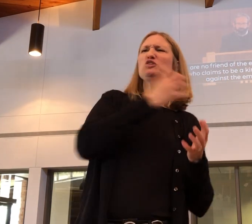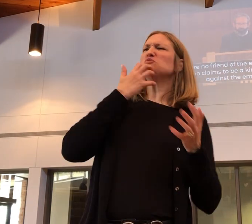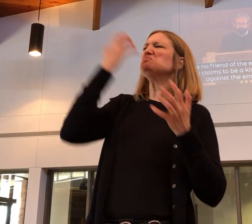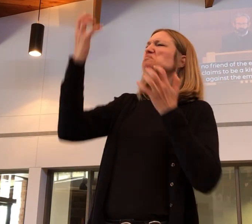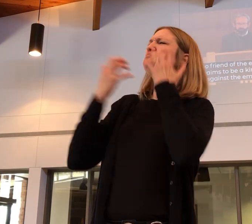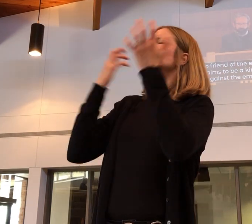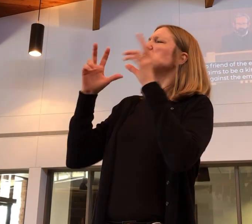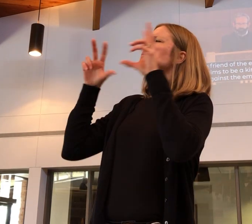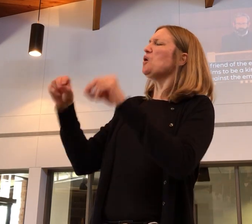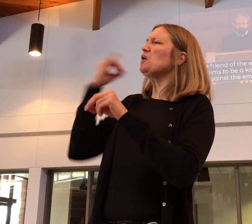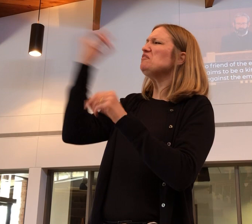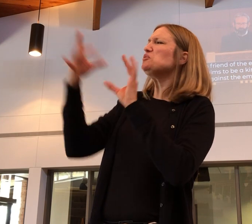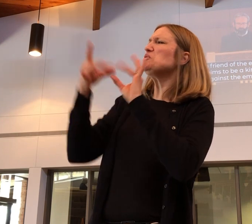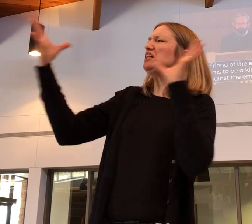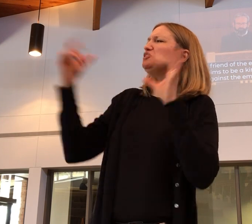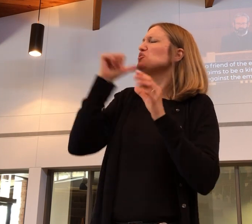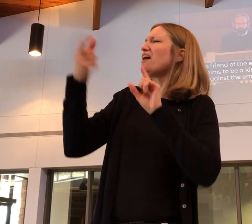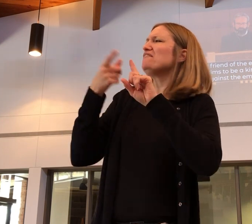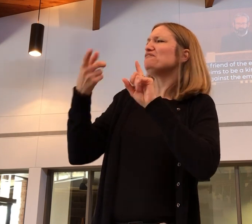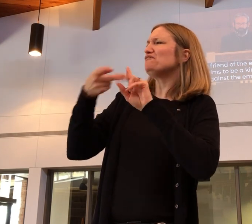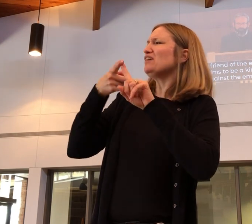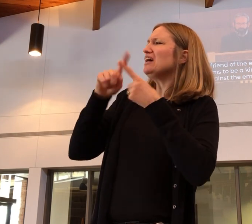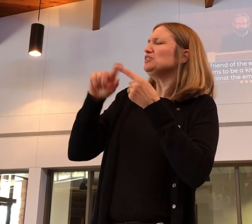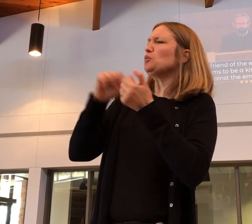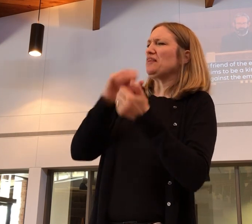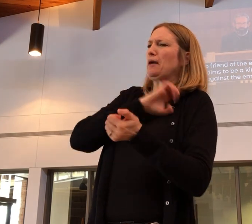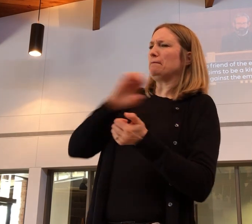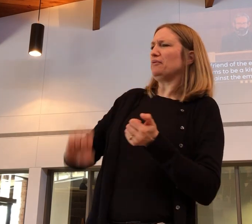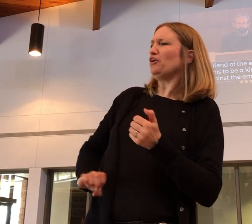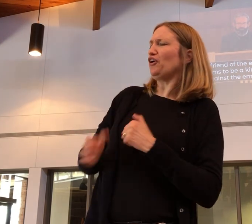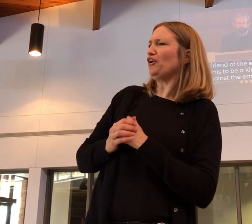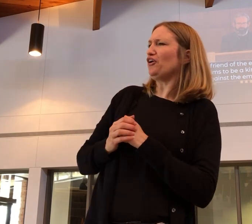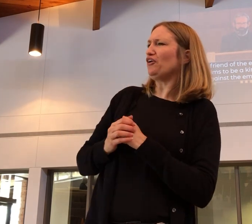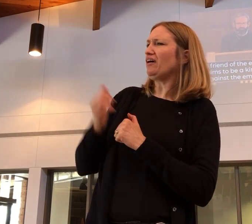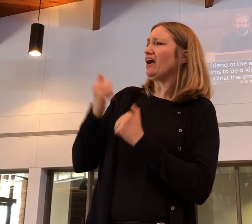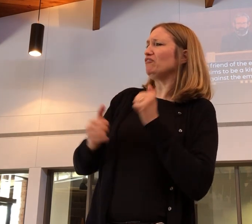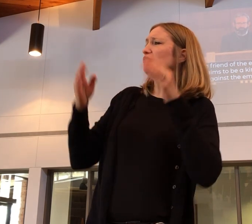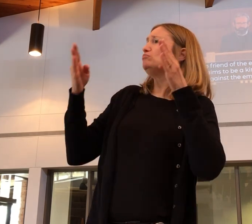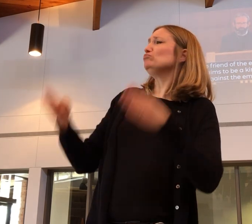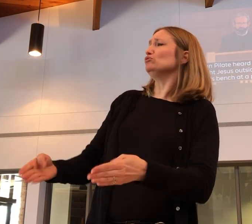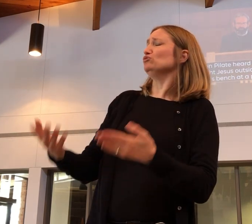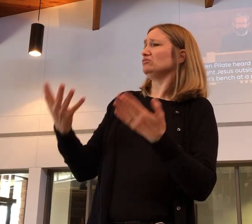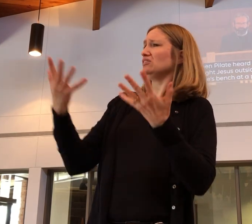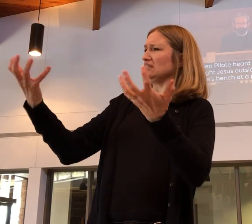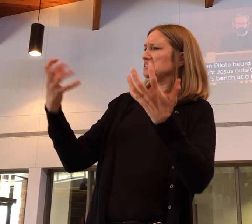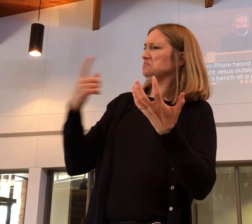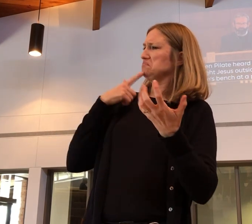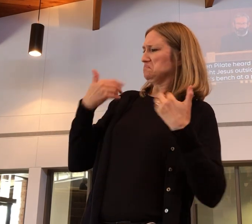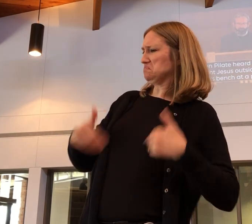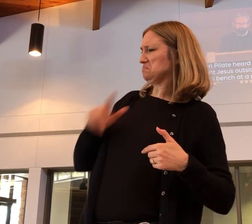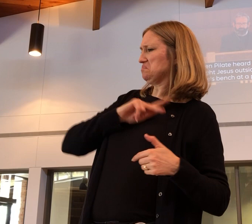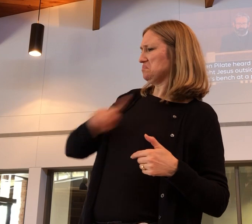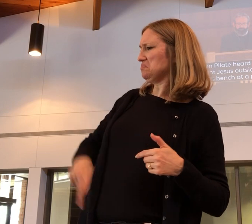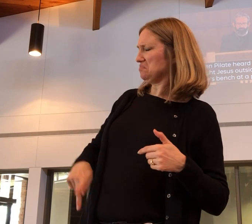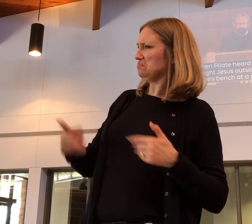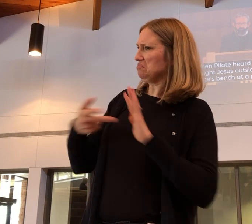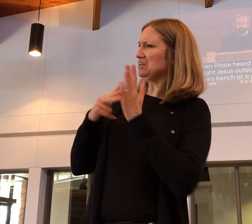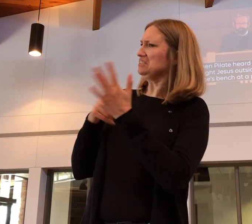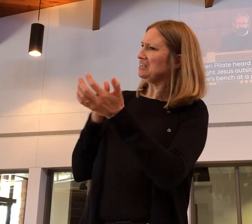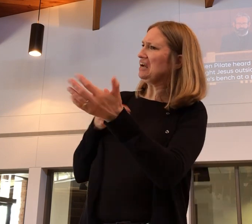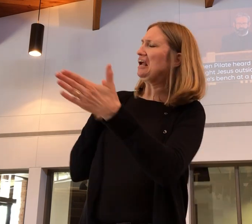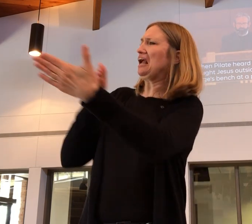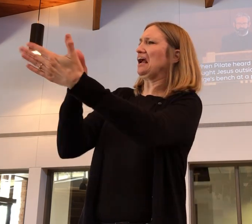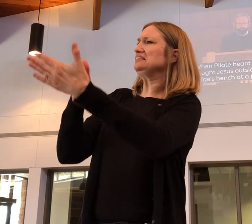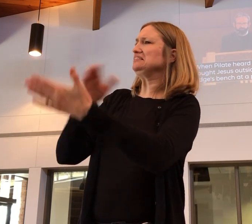emperor. Everyone who claims to be king sets himself against the emperor." When